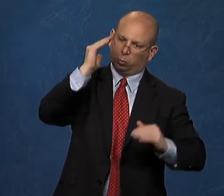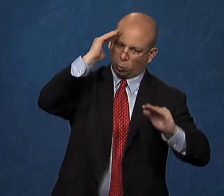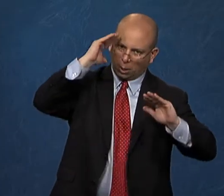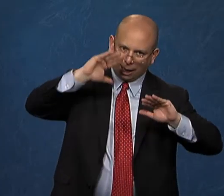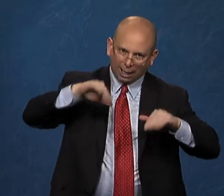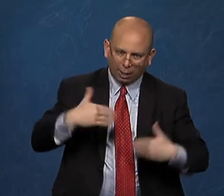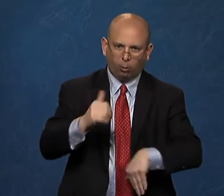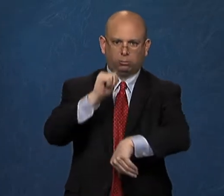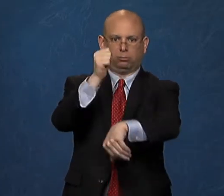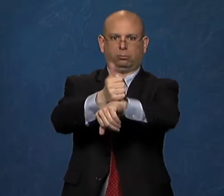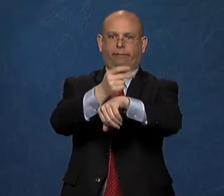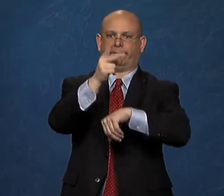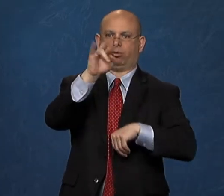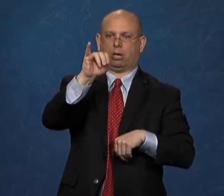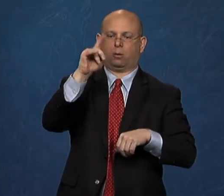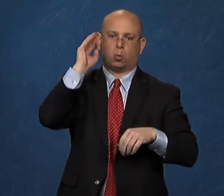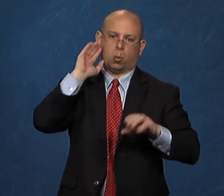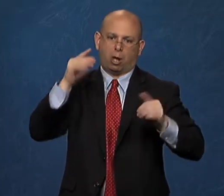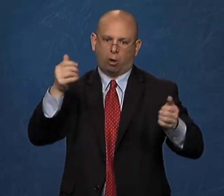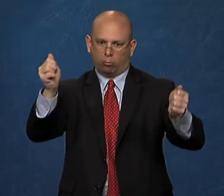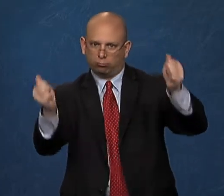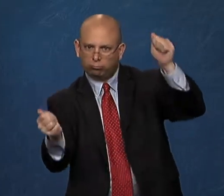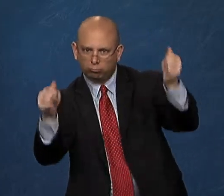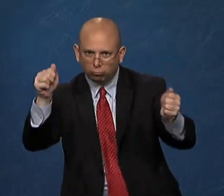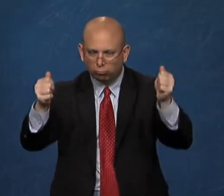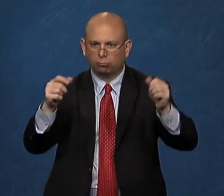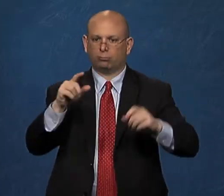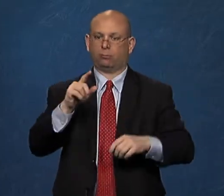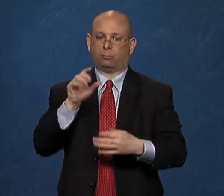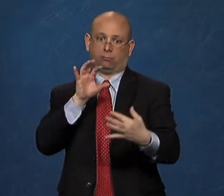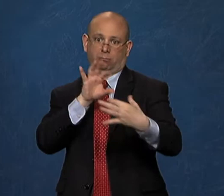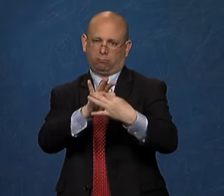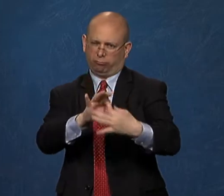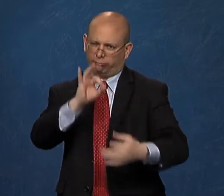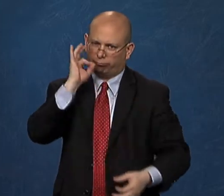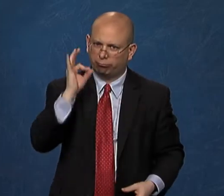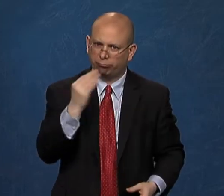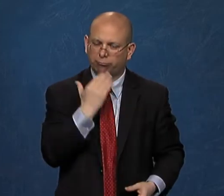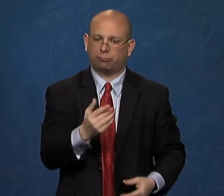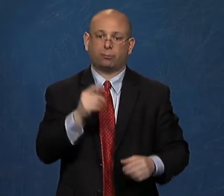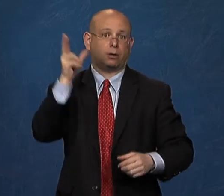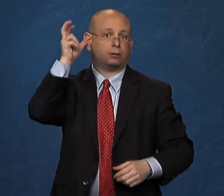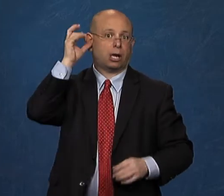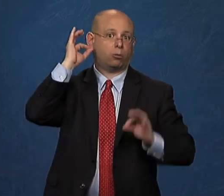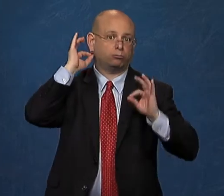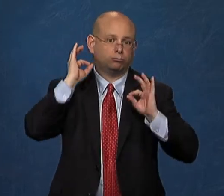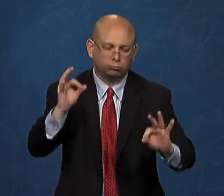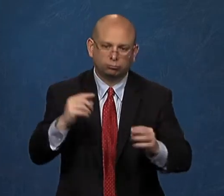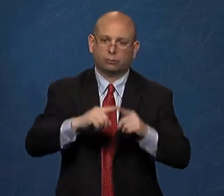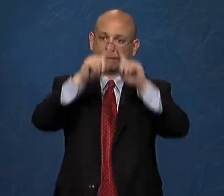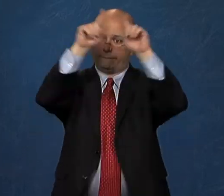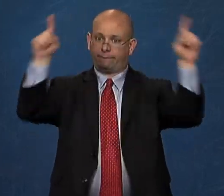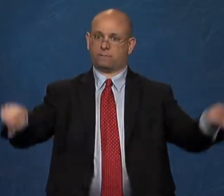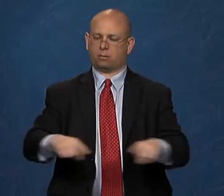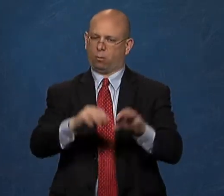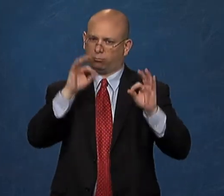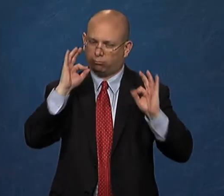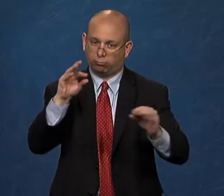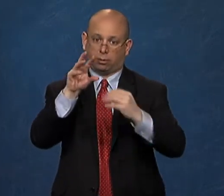settings, colleges and universities. Staff have to be available on call to be able to adjust the VRI screen, to make sure the video and